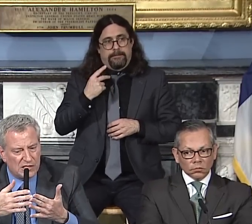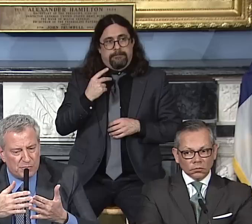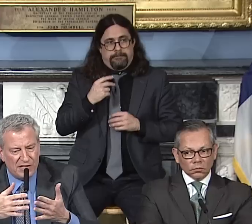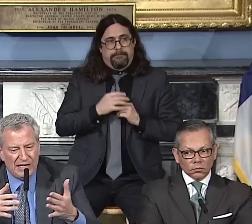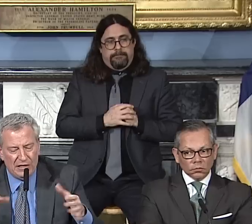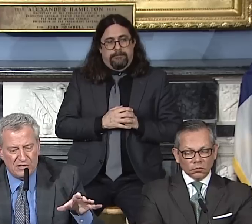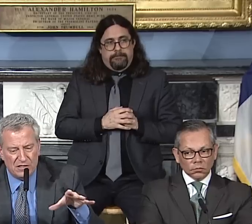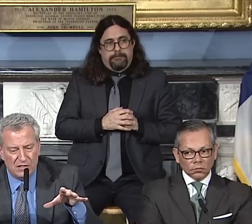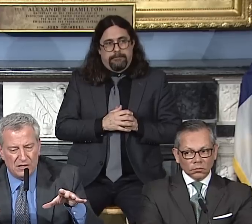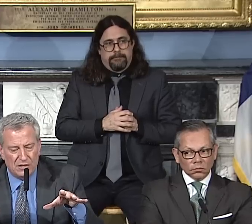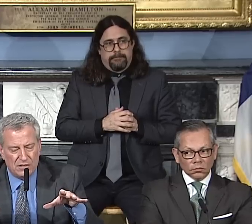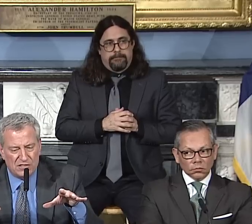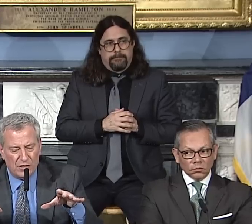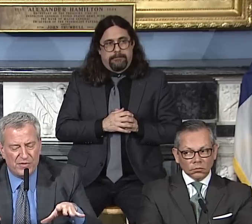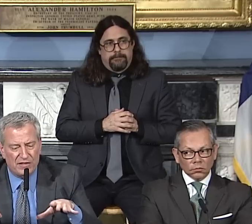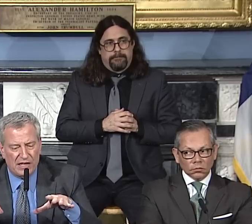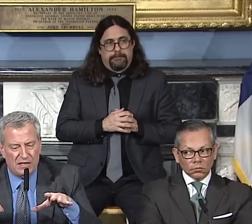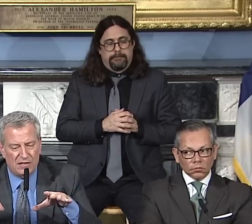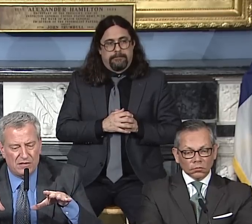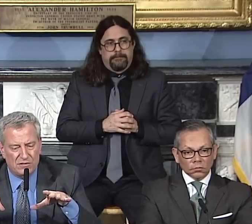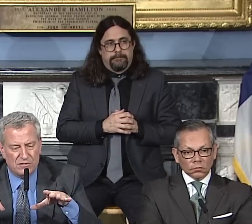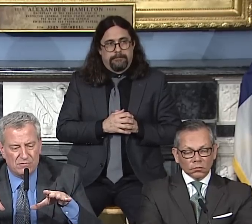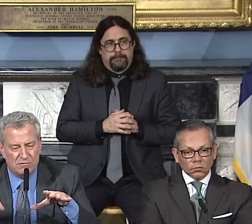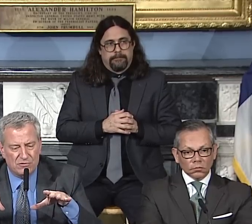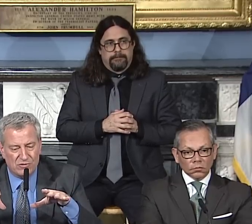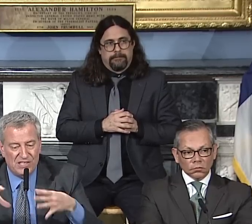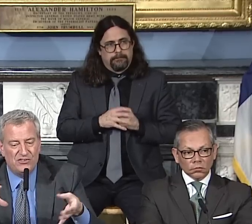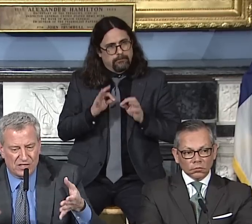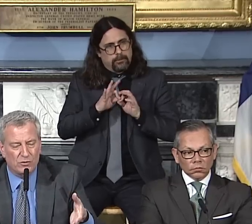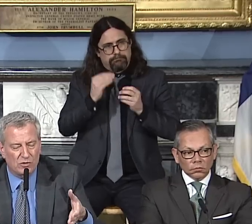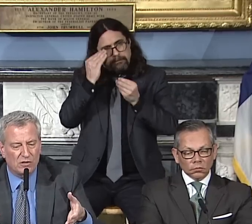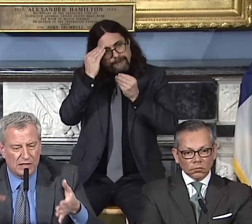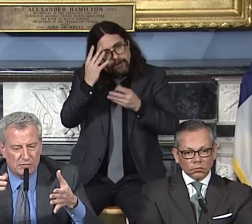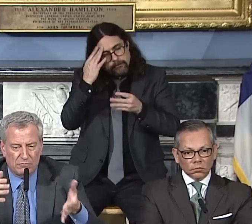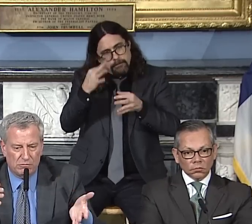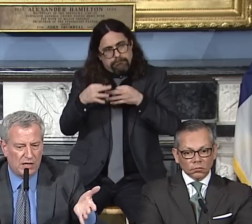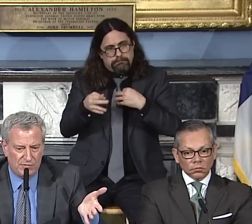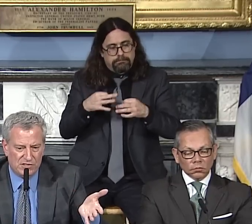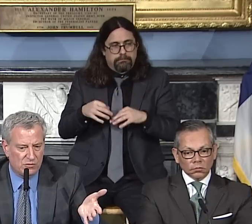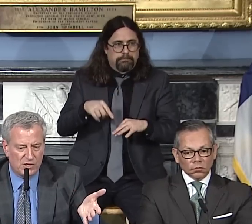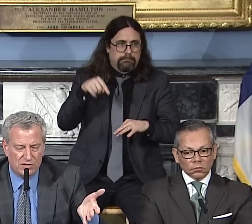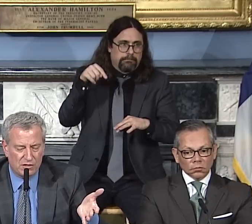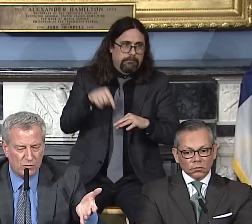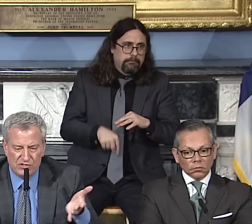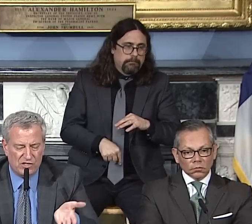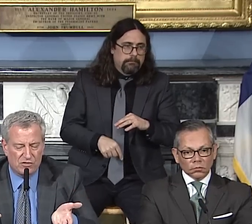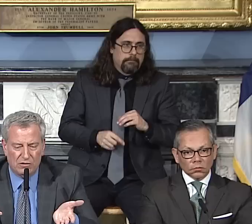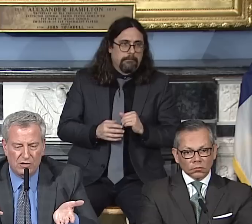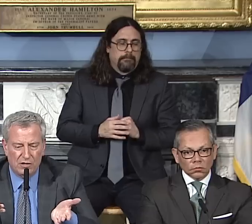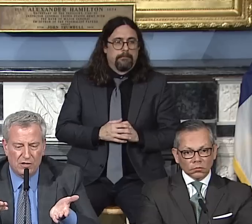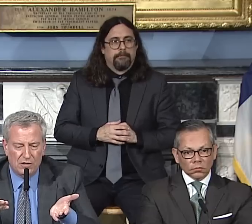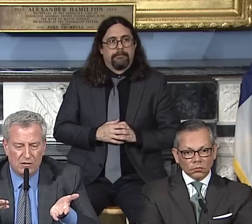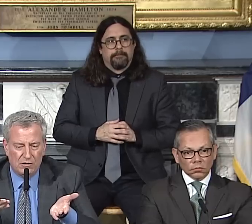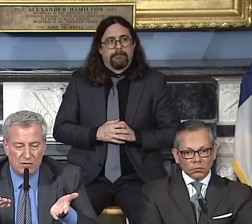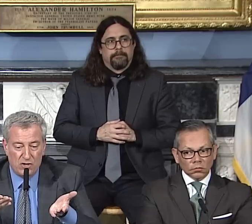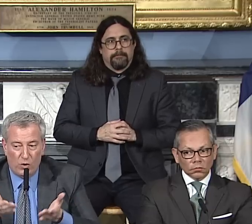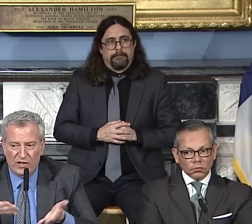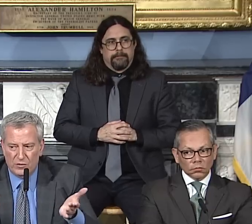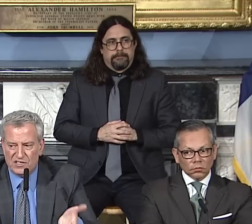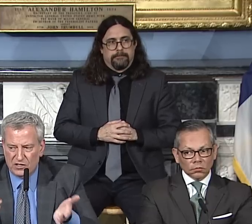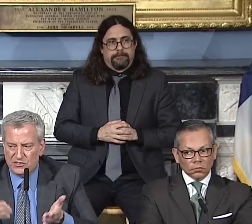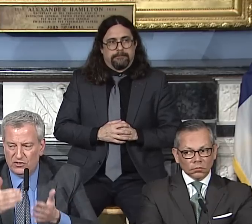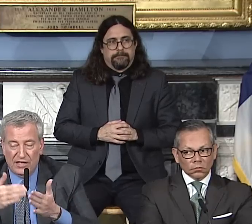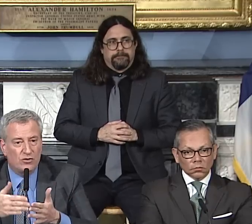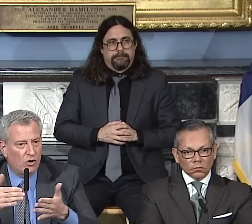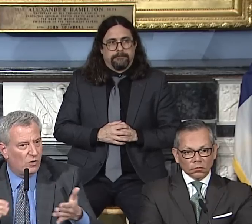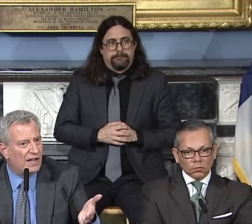that explains something that is strategic, if you will, like obviously with Westchester, knowing